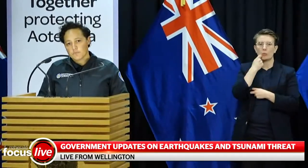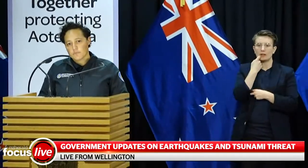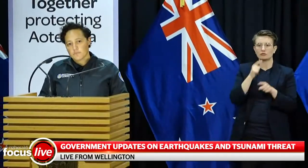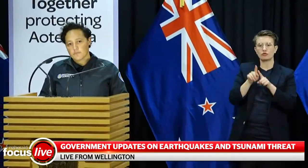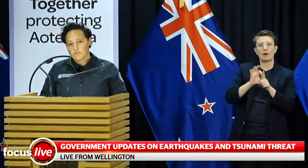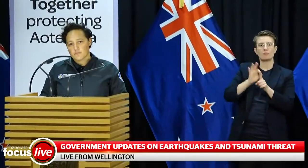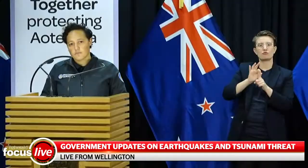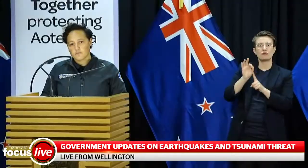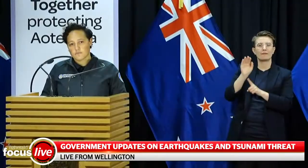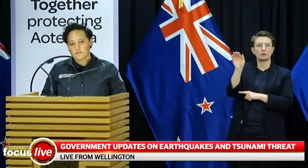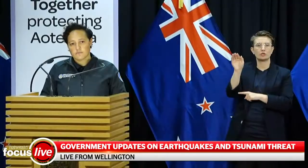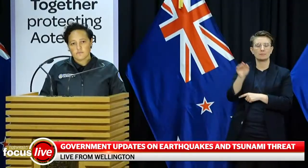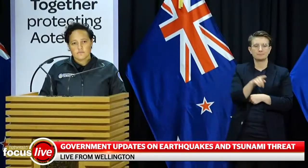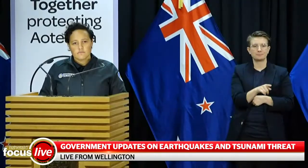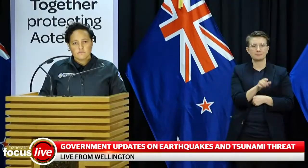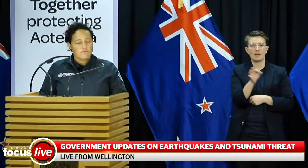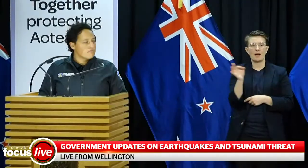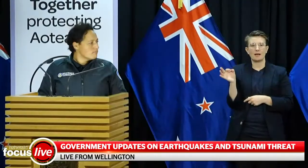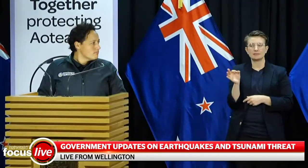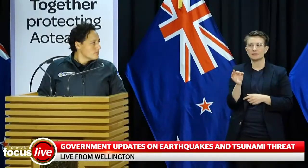those sirens have gone off and didn't?